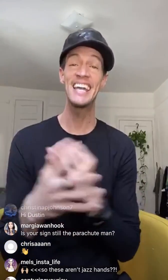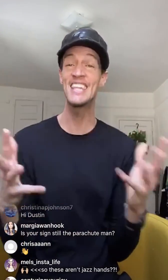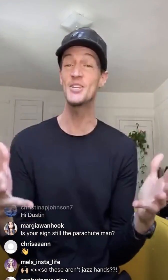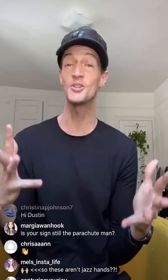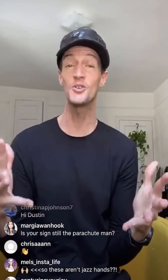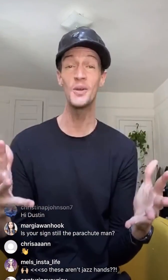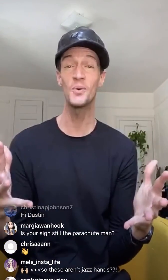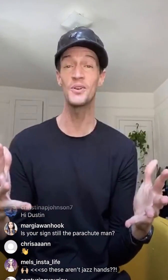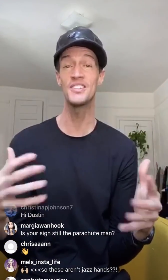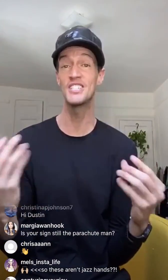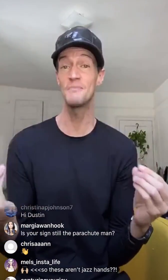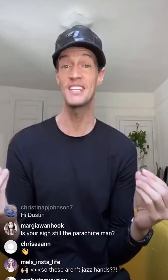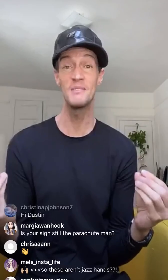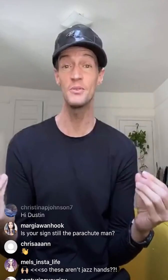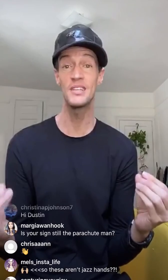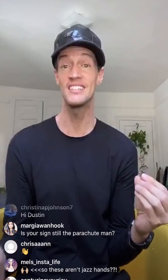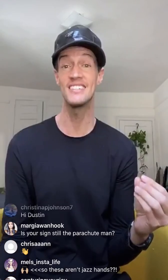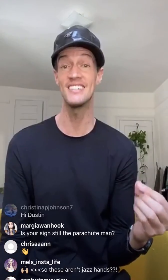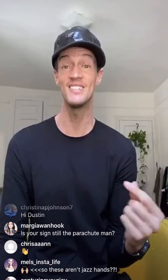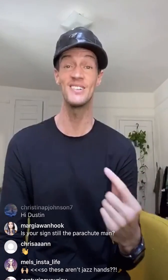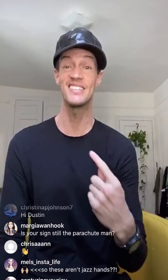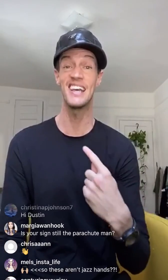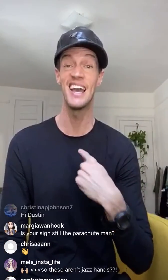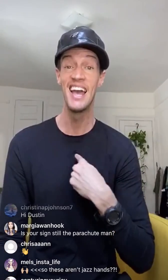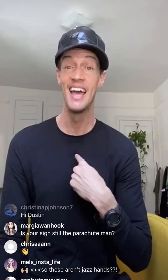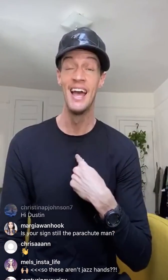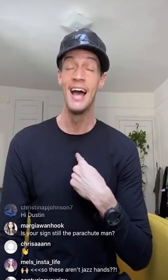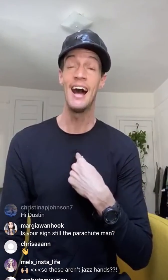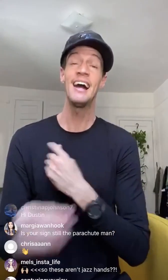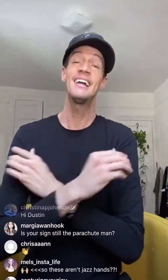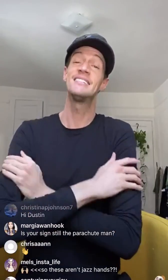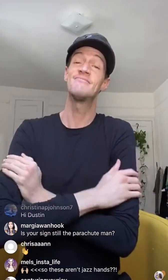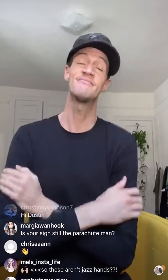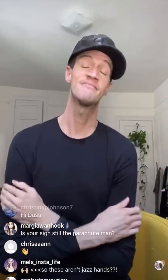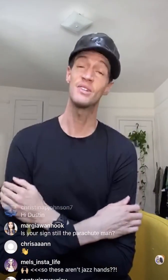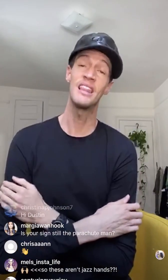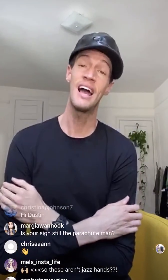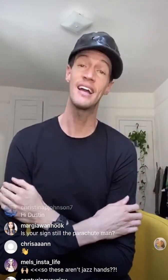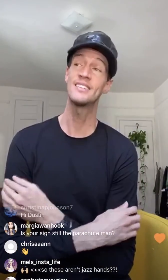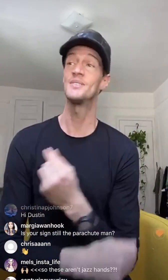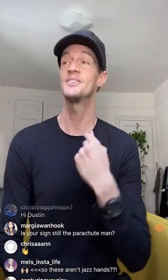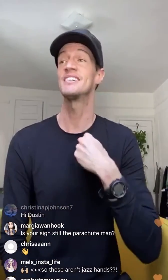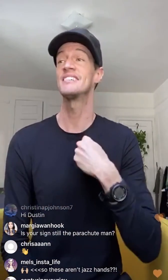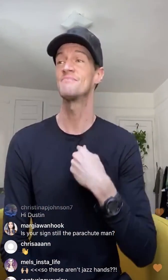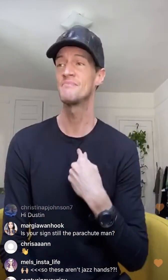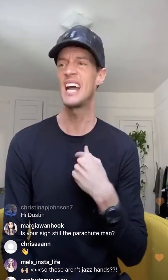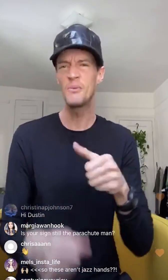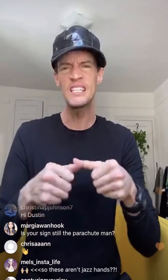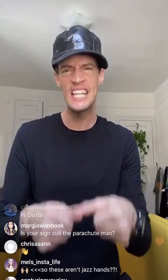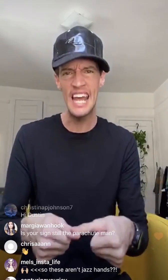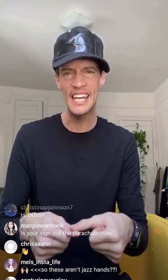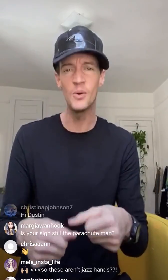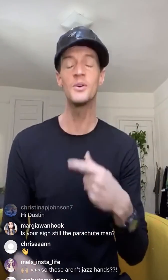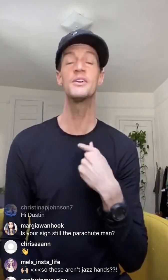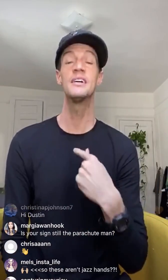here. We're going to remain here. Relax. Just folding the hands. I'm relaxed. I'm unwinding.